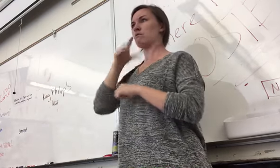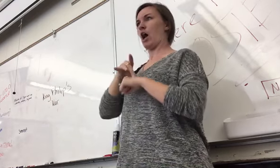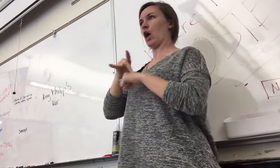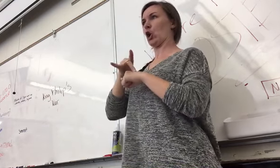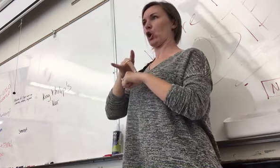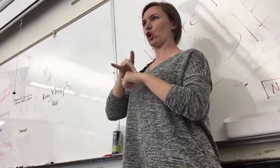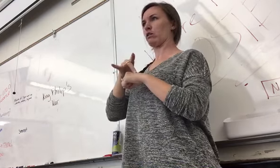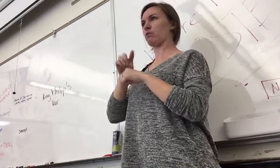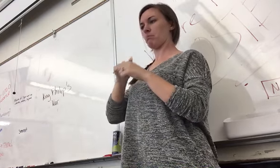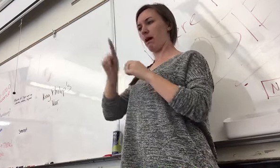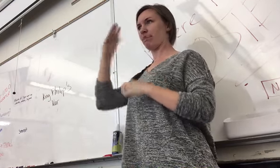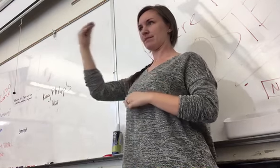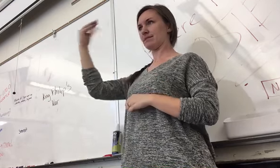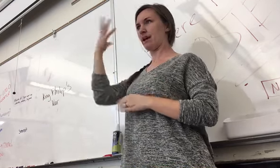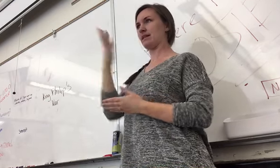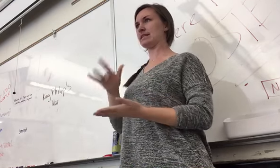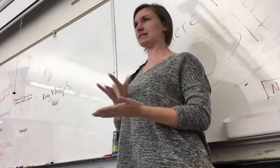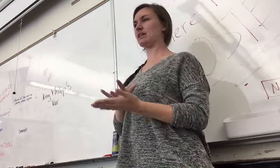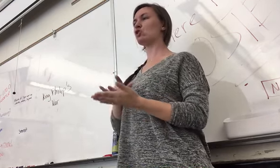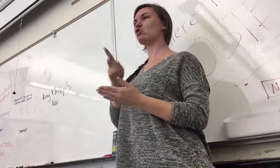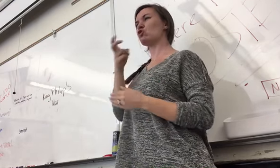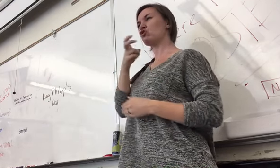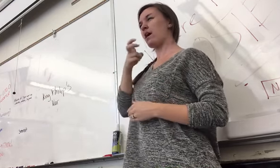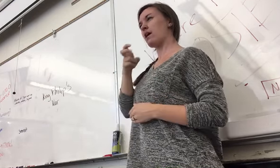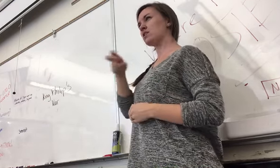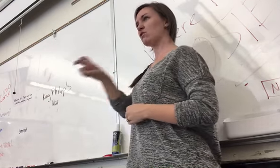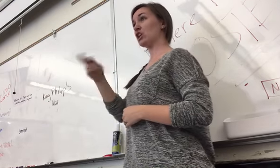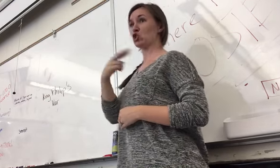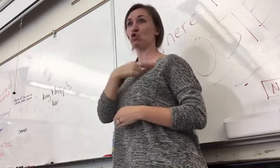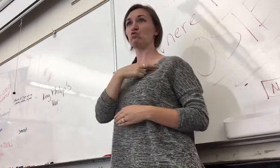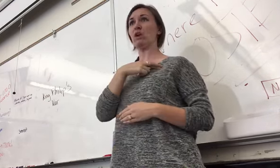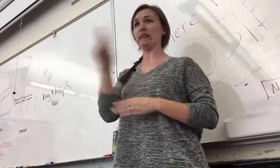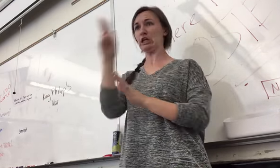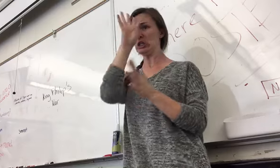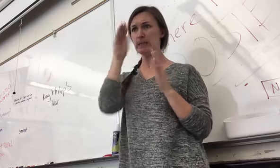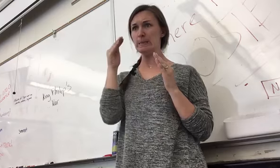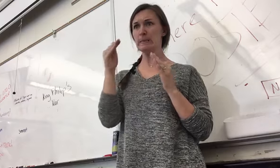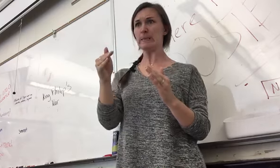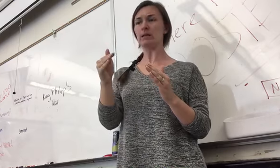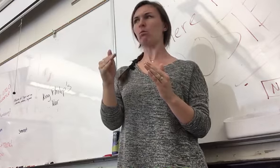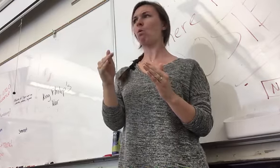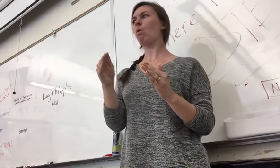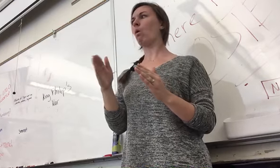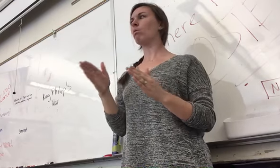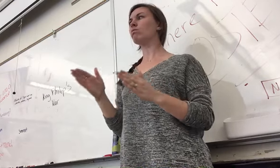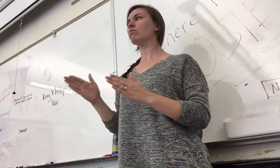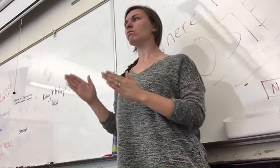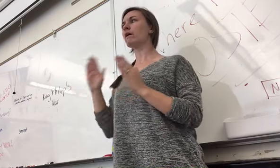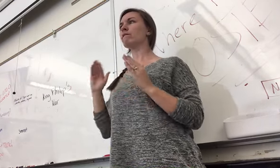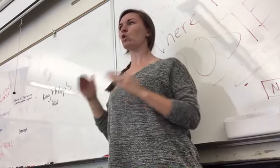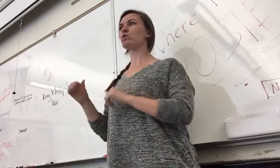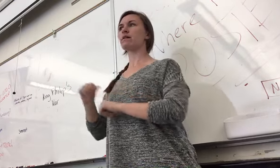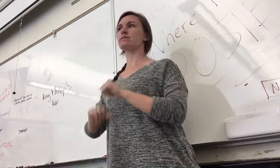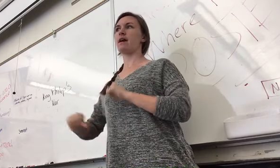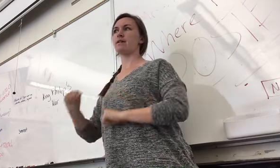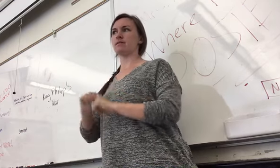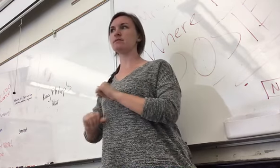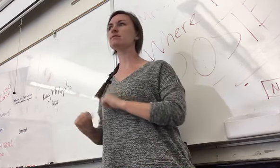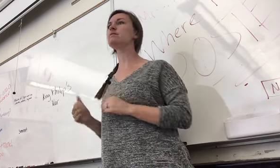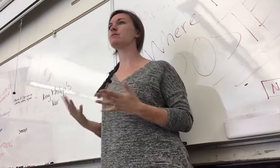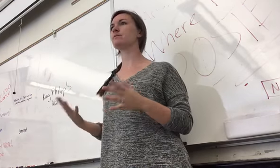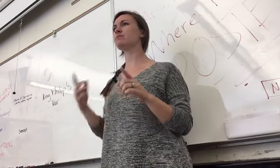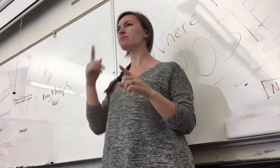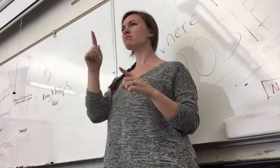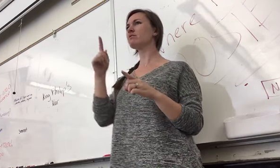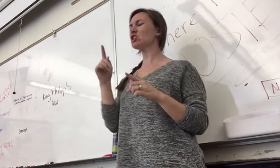center of the universe, transferring into that's why religion is not as important because we have science and reasoning. Yeah? What's the difference between the Glorious